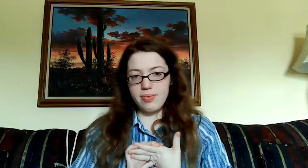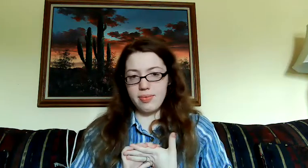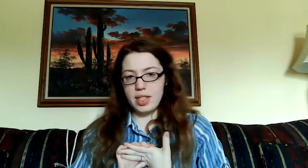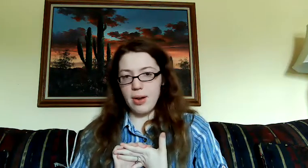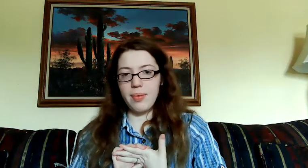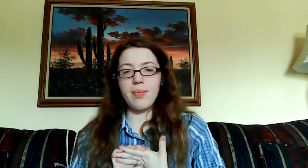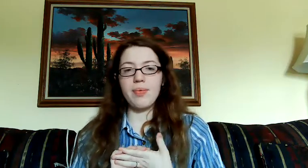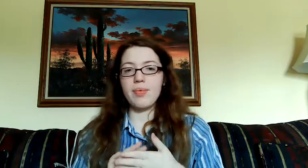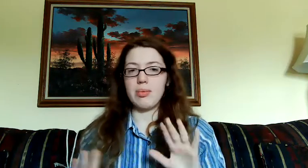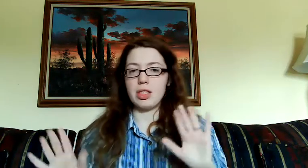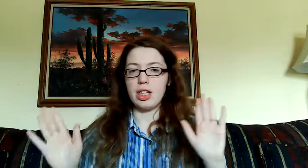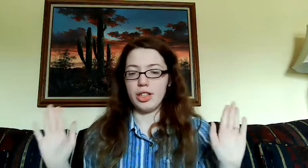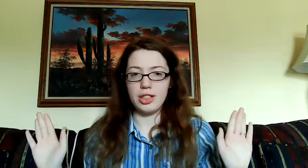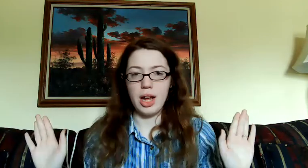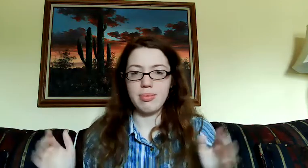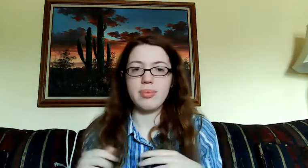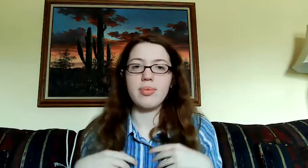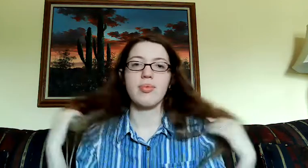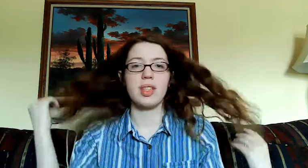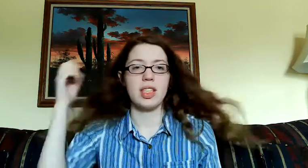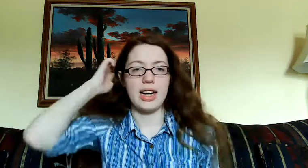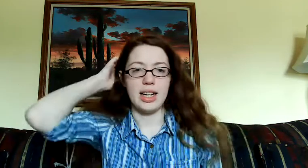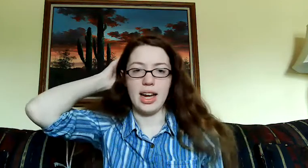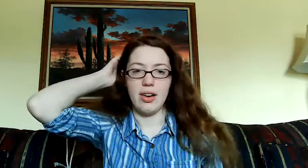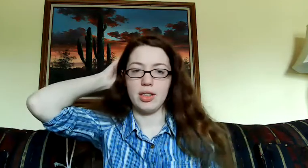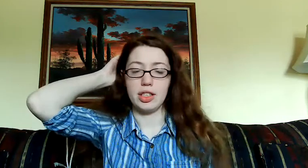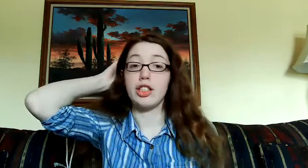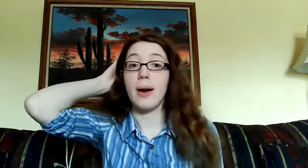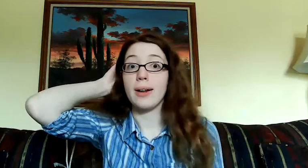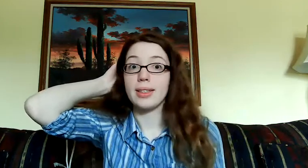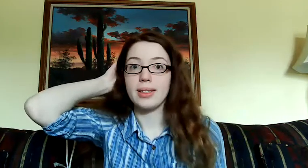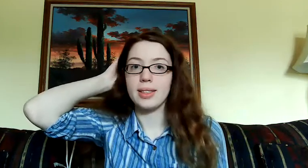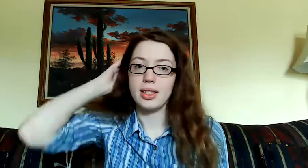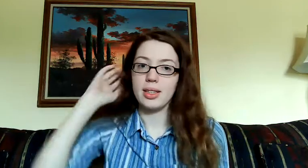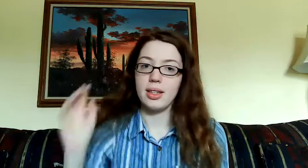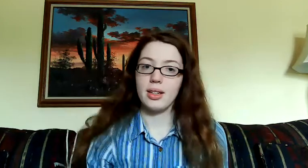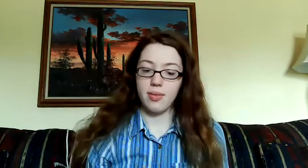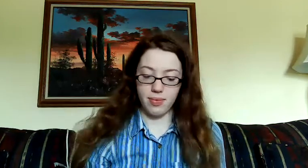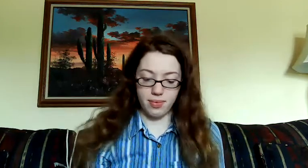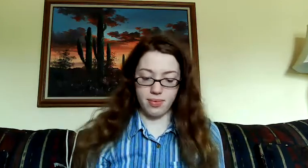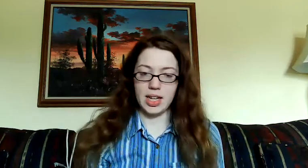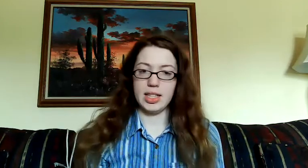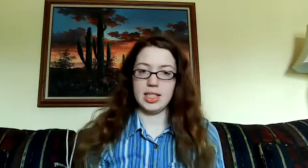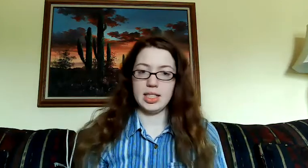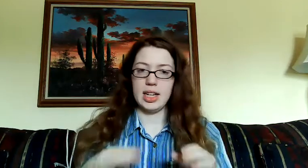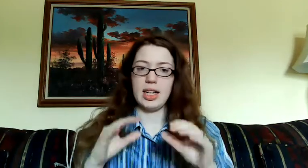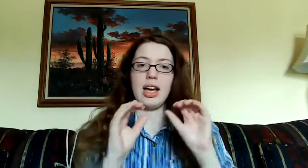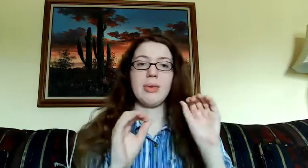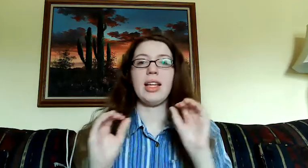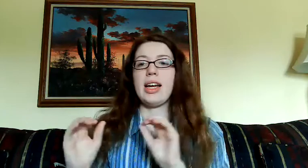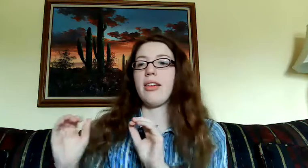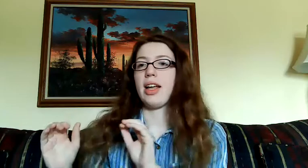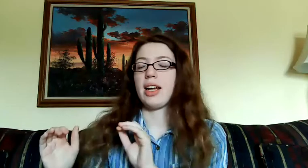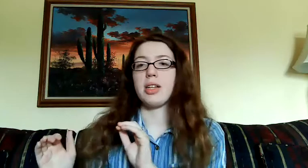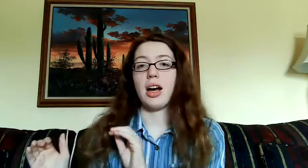So I'm just going to try to stop signing now and just talk, because this is going to kind of be laid out like I'm talking to